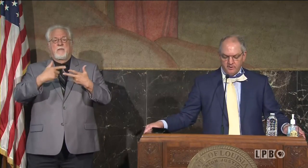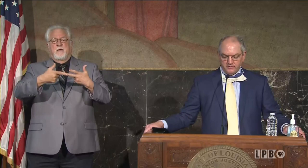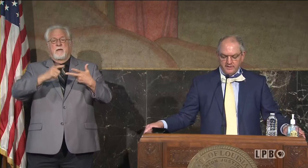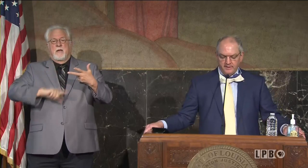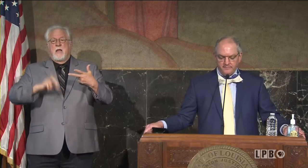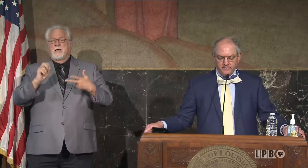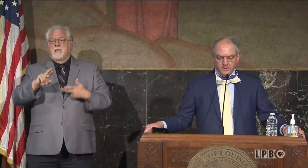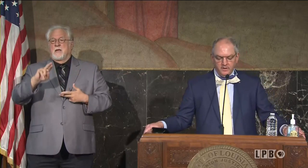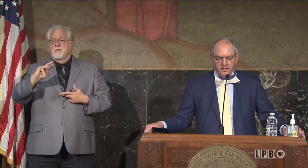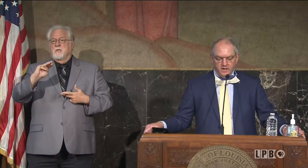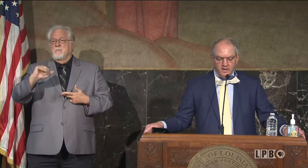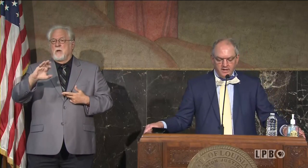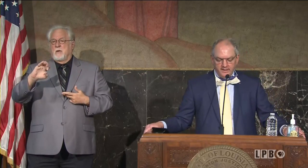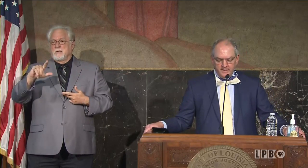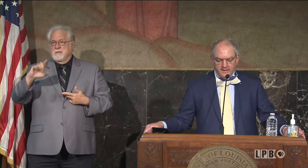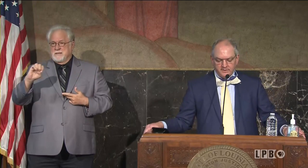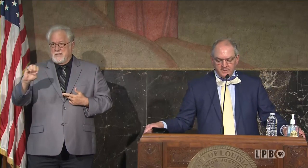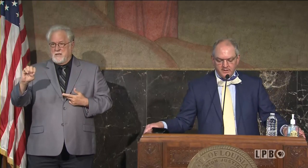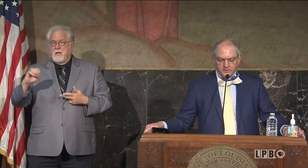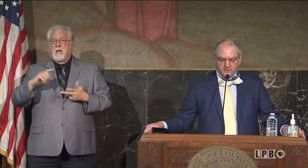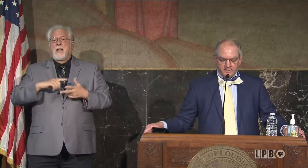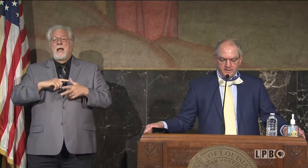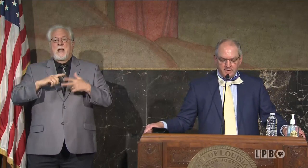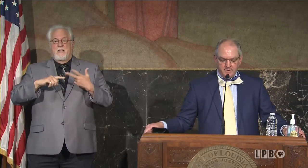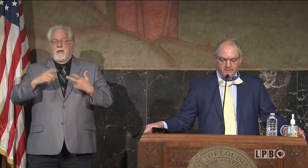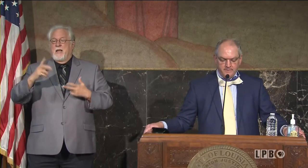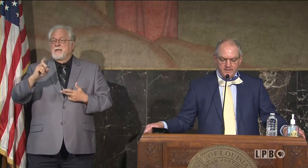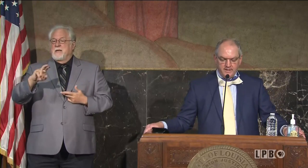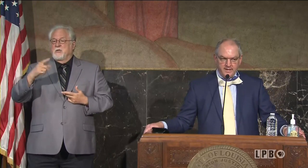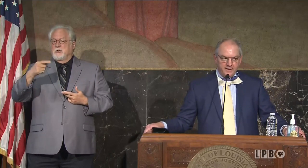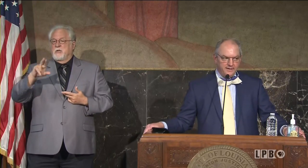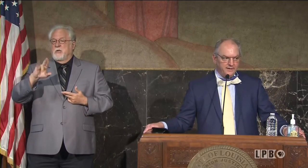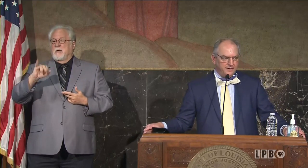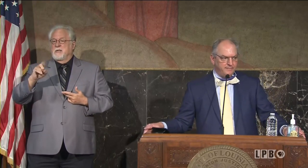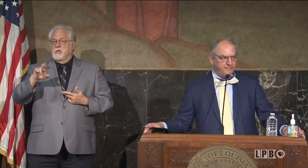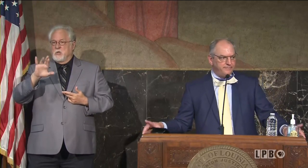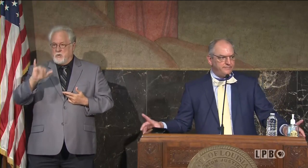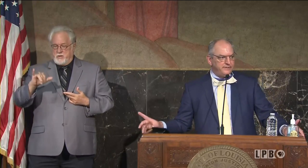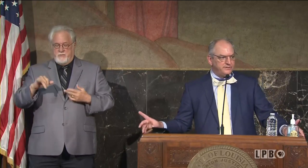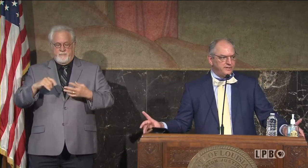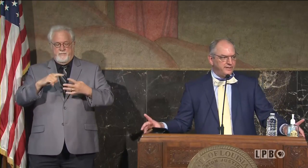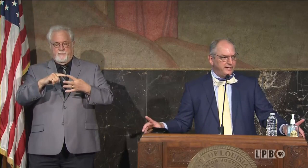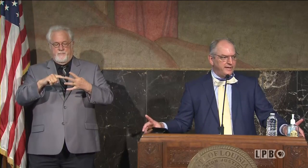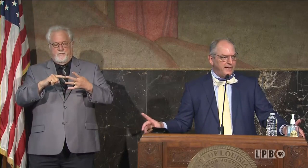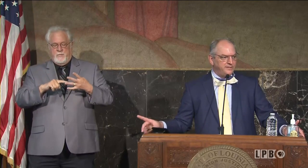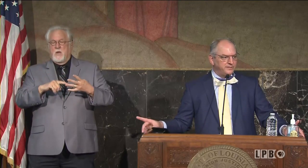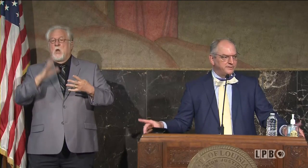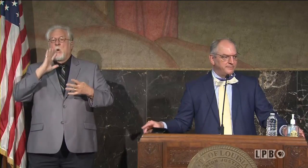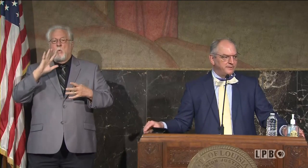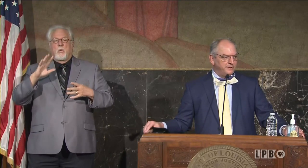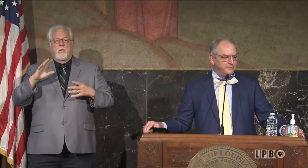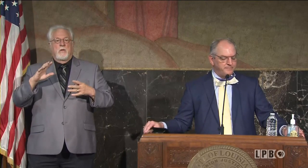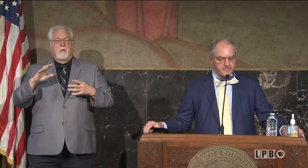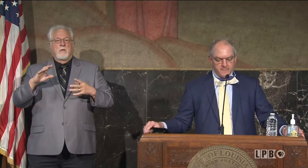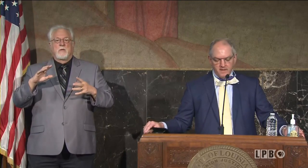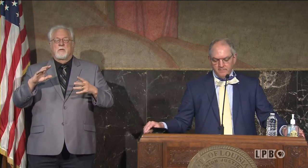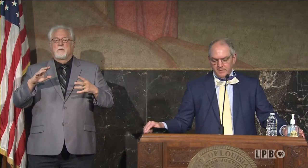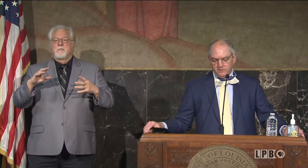Dr. Marcel. And then Dr. Guidry's going to come up, and he's going to engage in some of